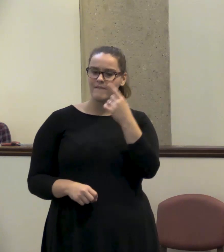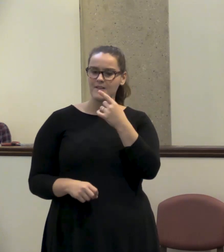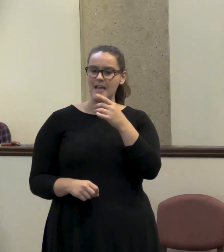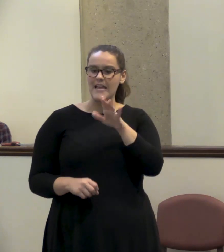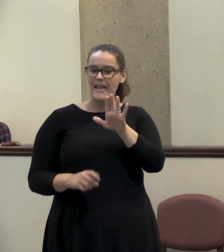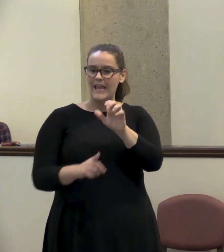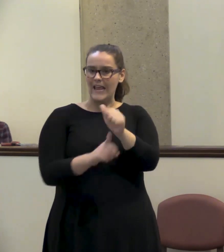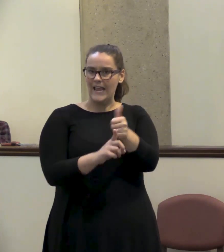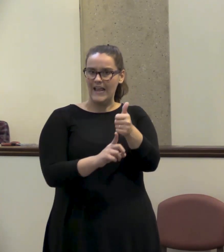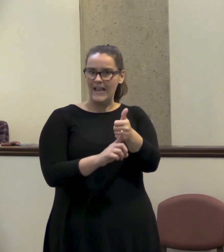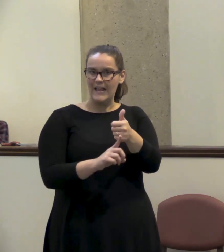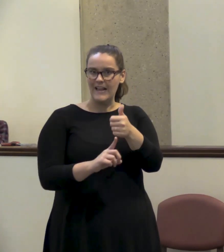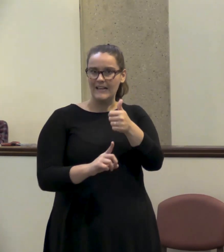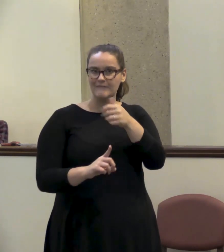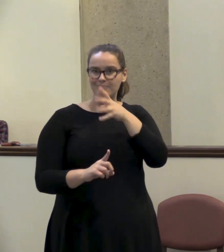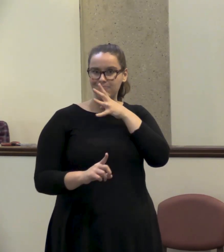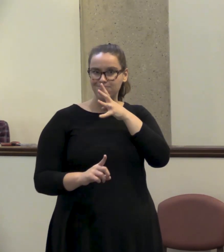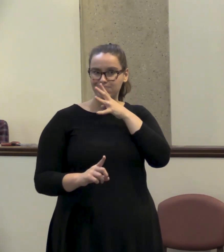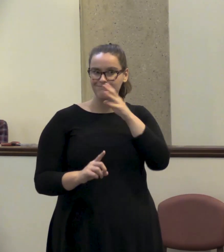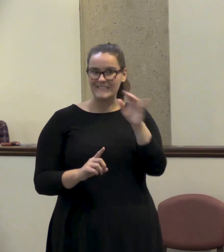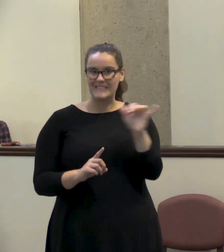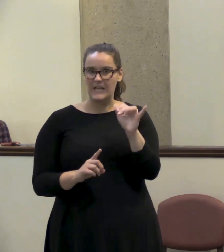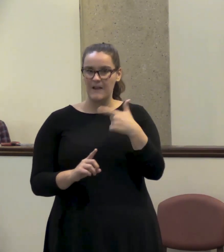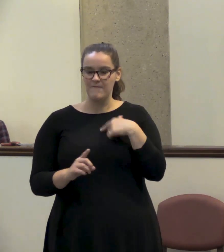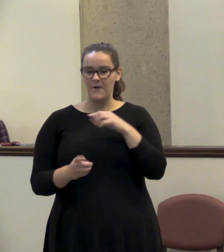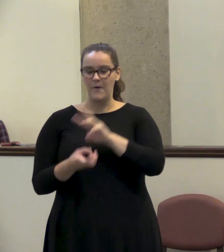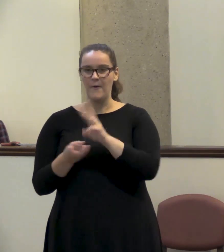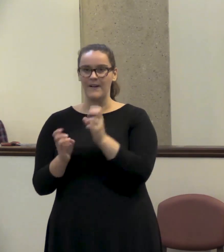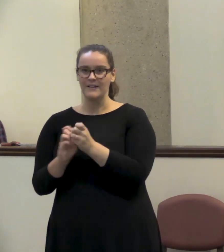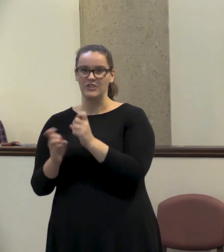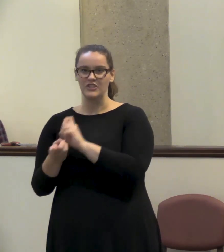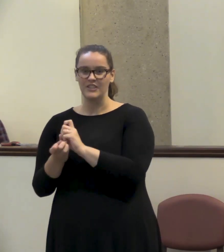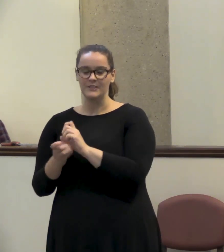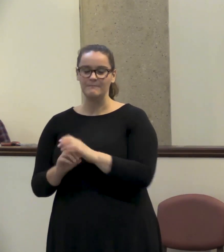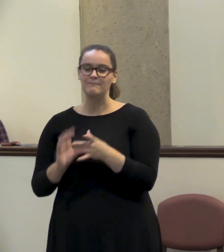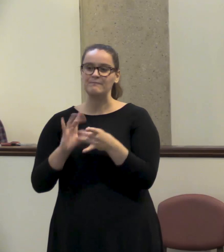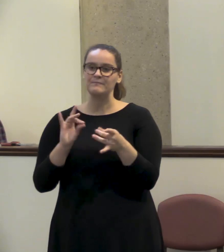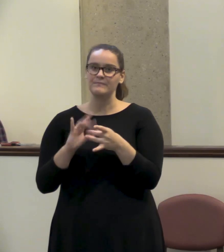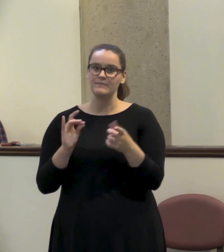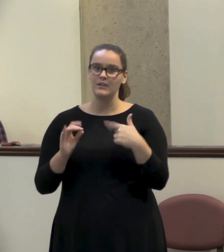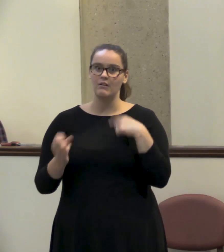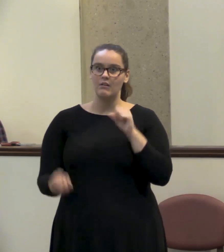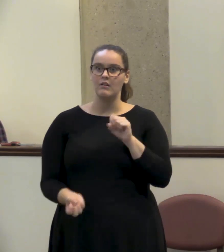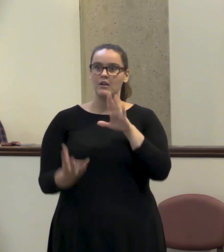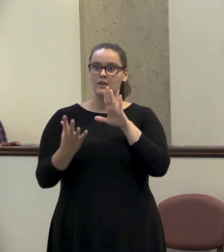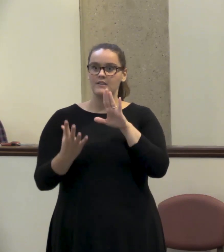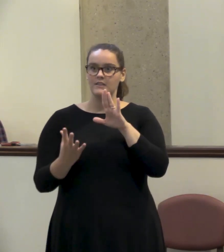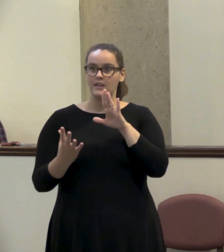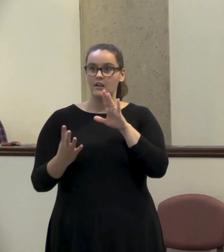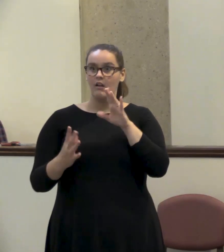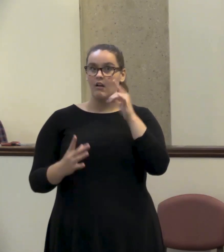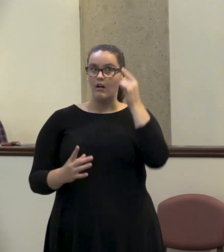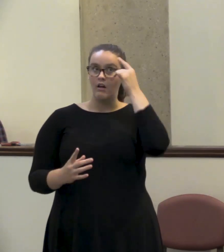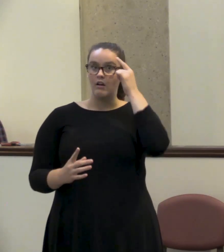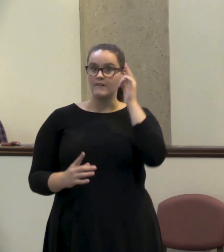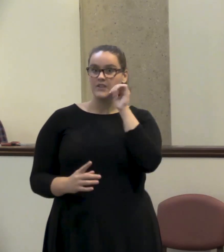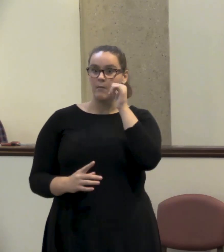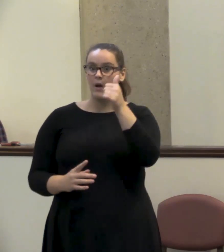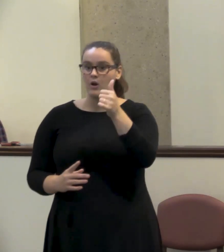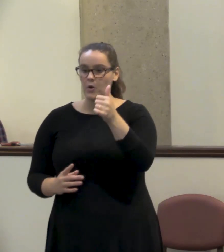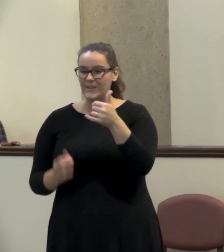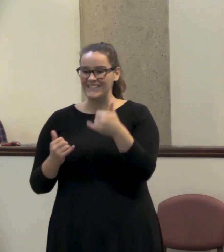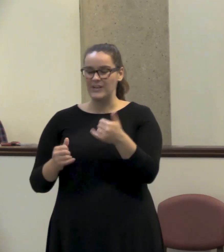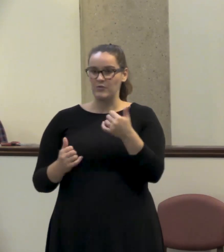climate change. We're now faced with the fact that tomorrow is today. We're confronted with the